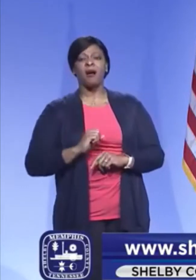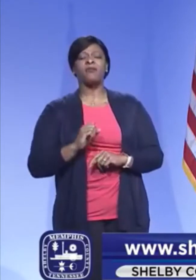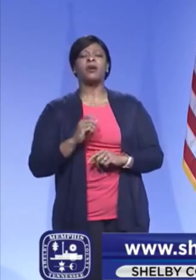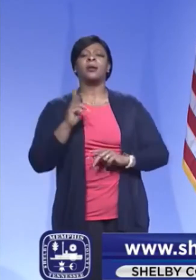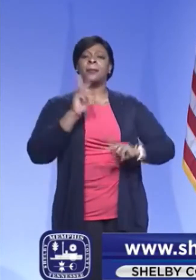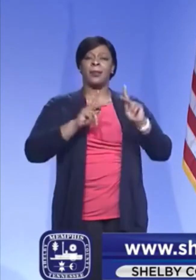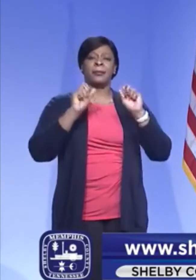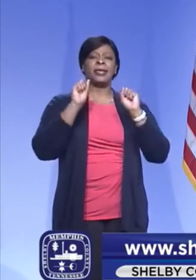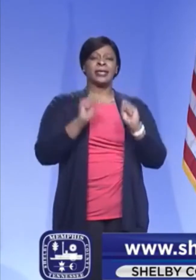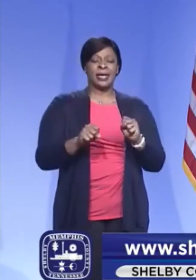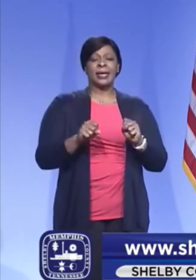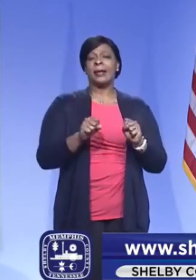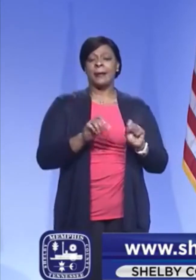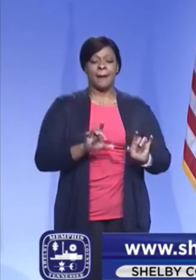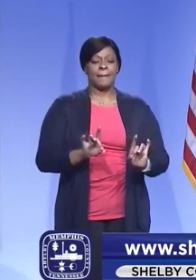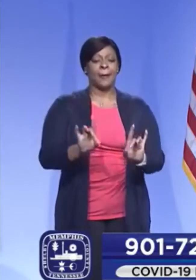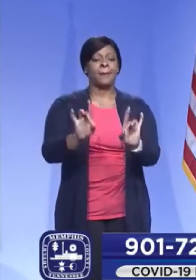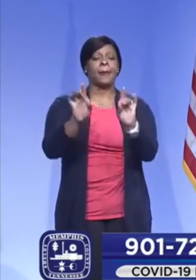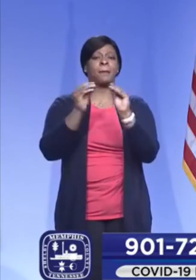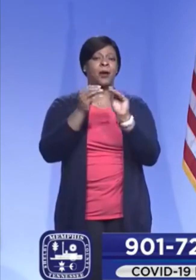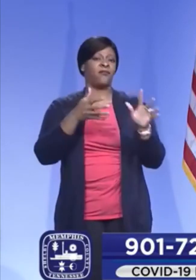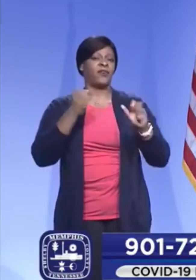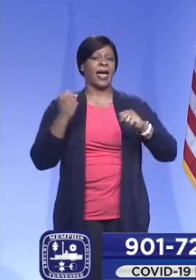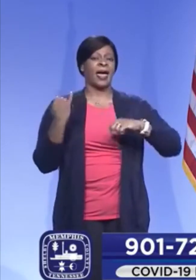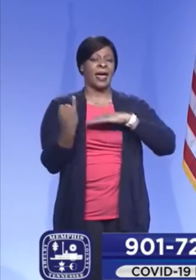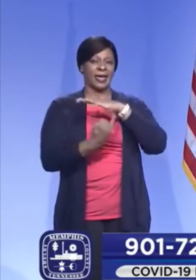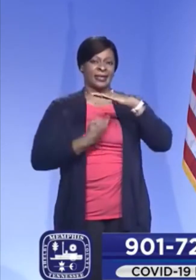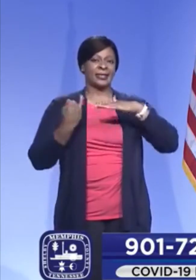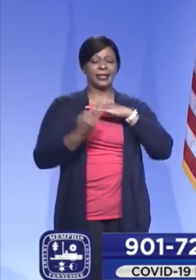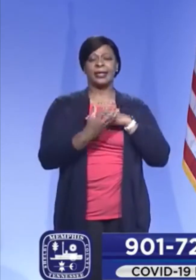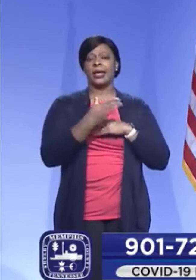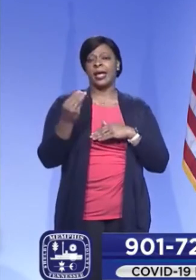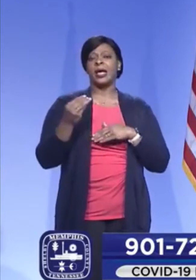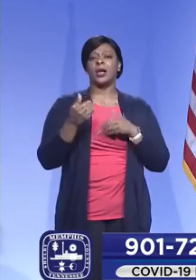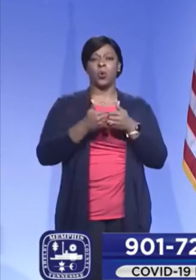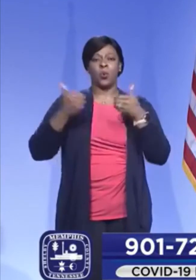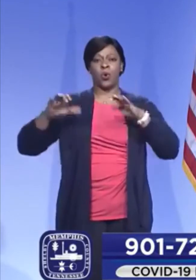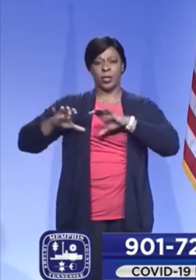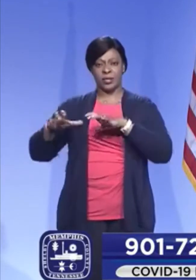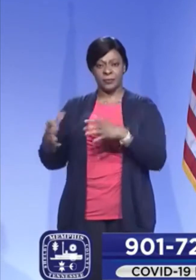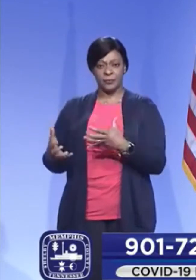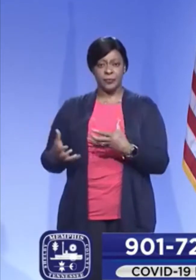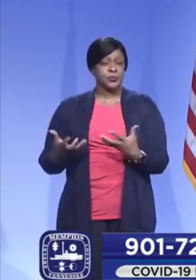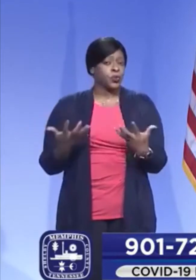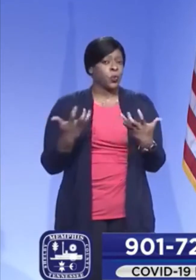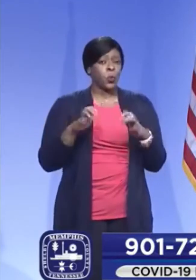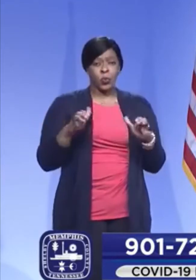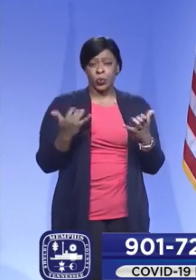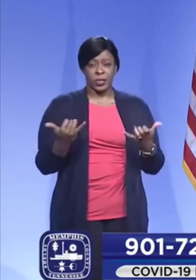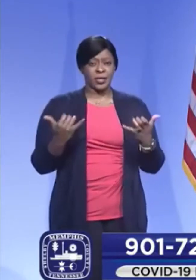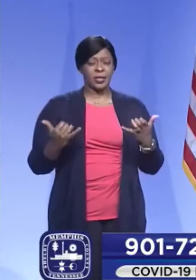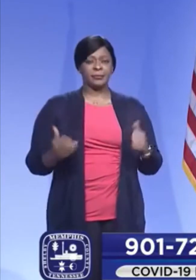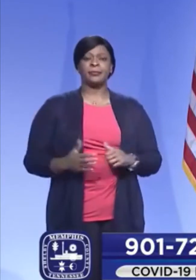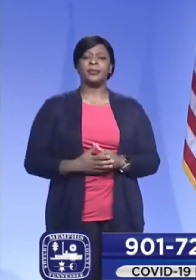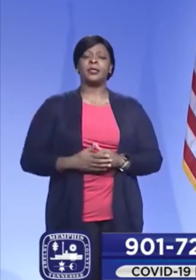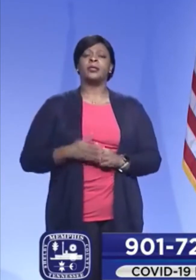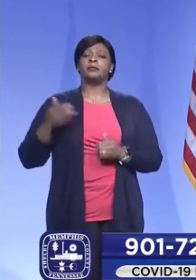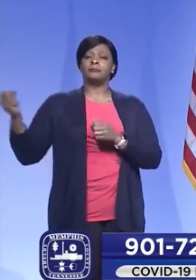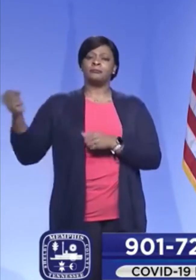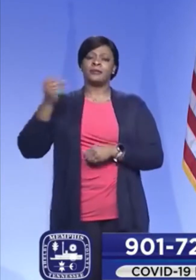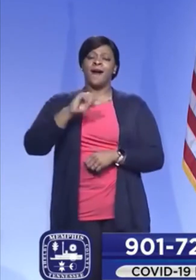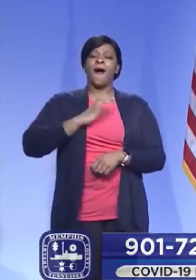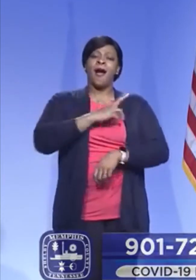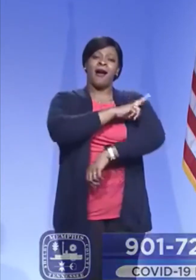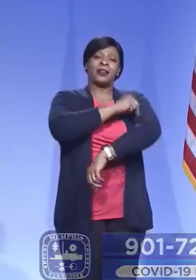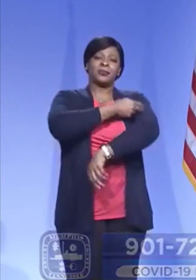cases can be picked up quickly, isolated, and quarantined. What we wanted to do today was to bring our hospital partners.